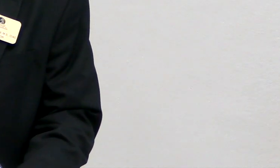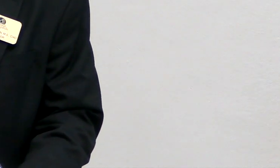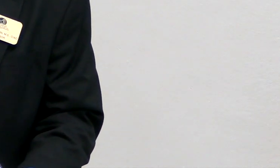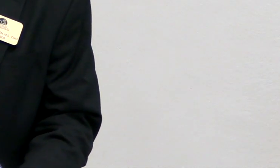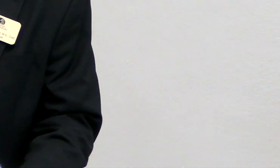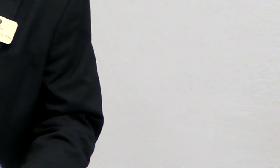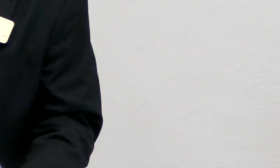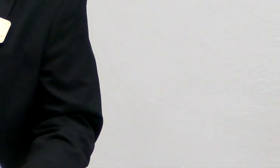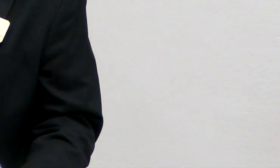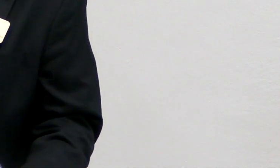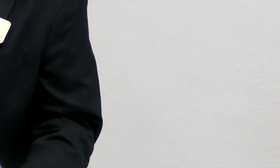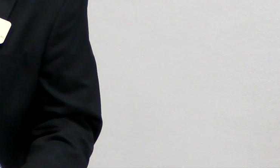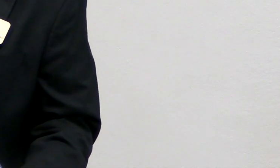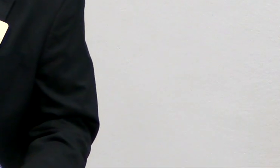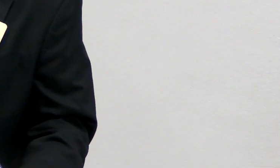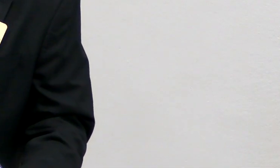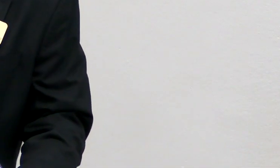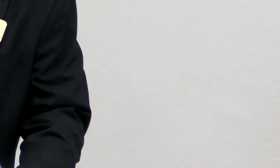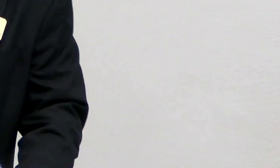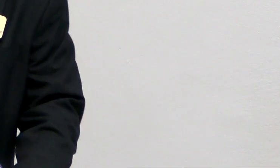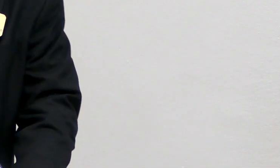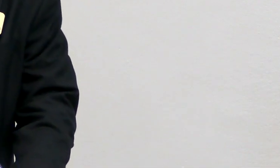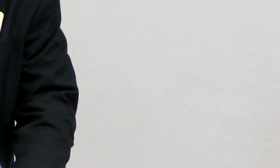Can anybody even name all 7 of them?